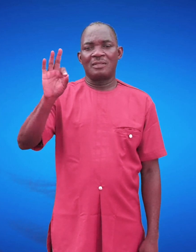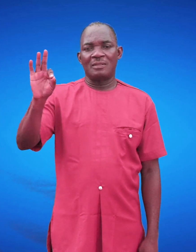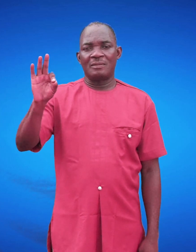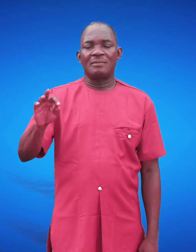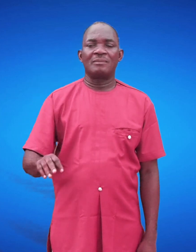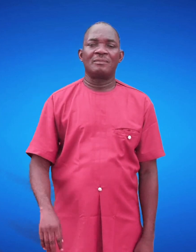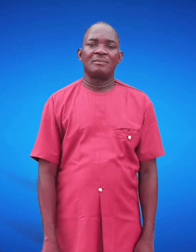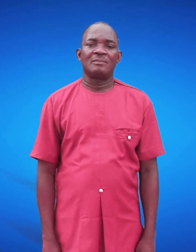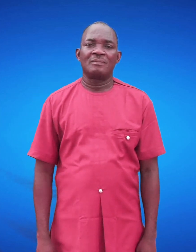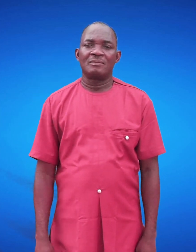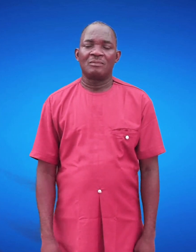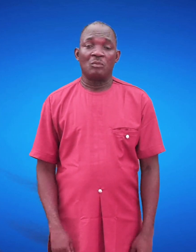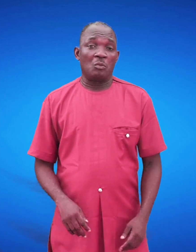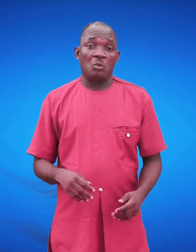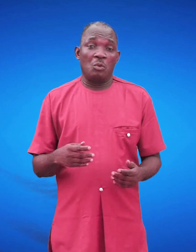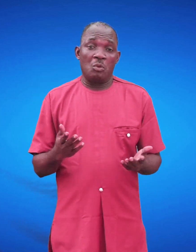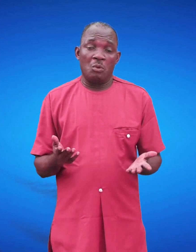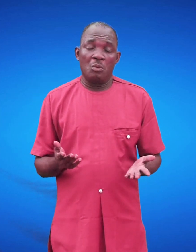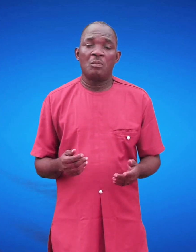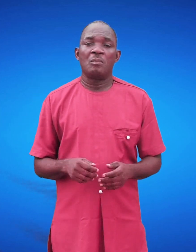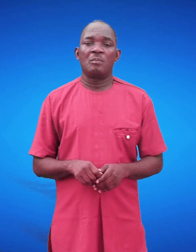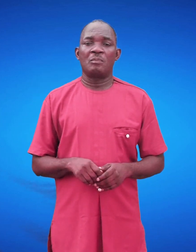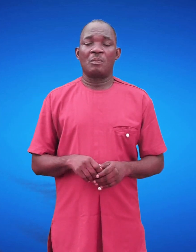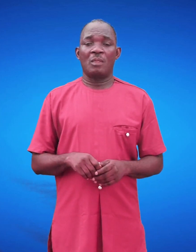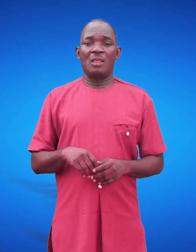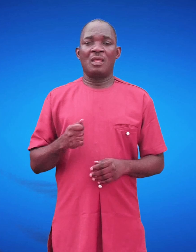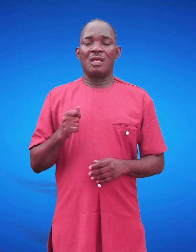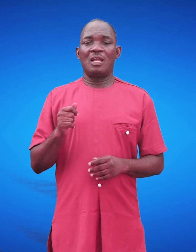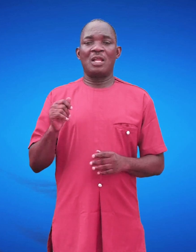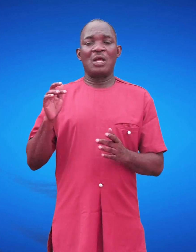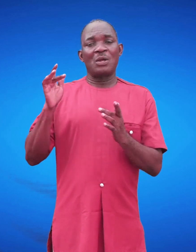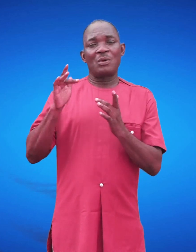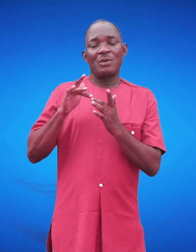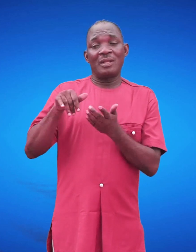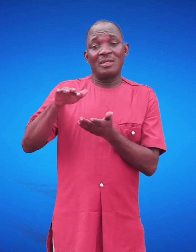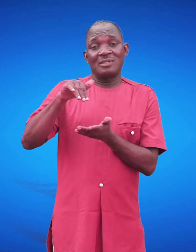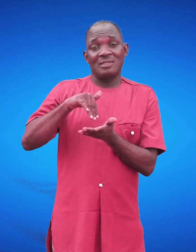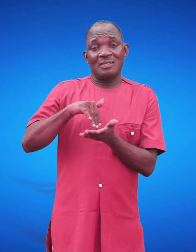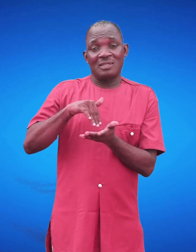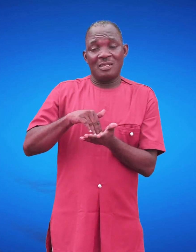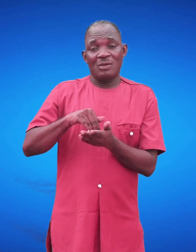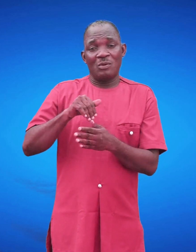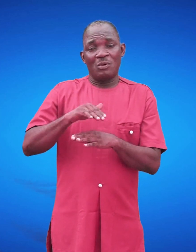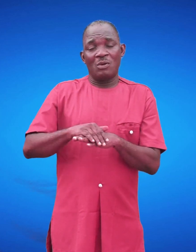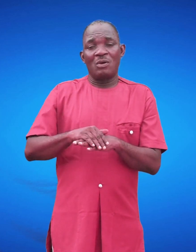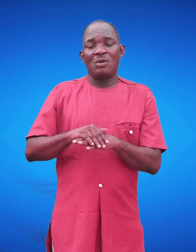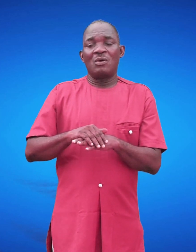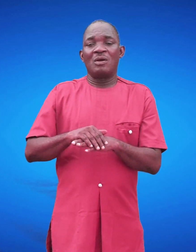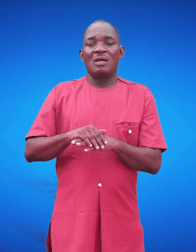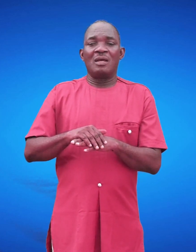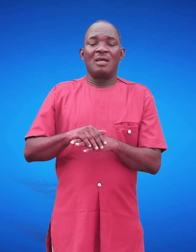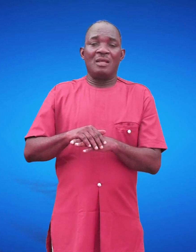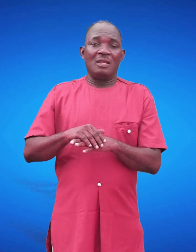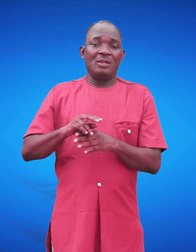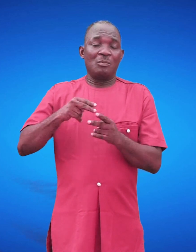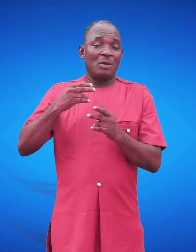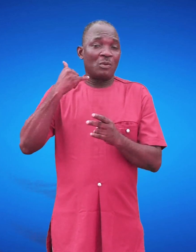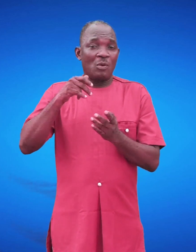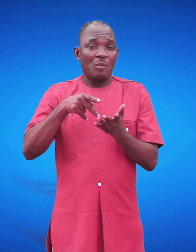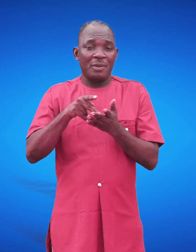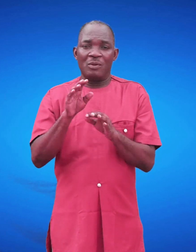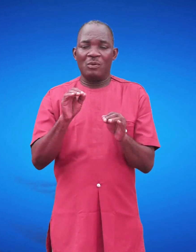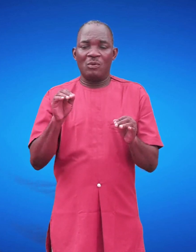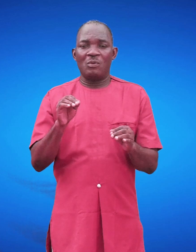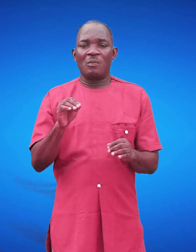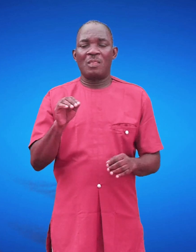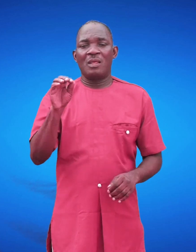030-396-9399 or our contact center on toll-free number